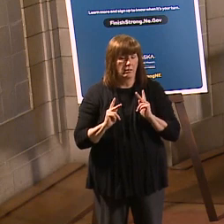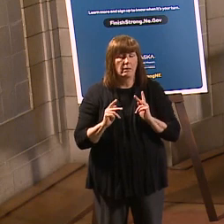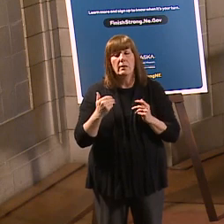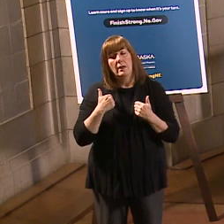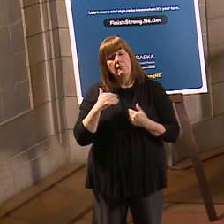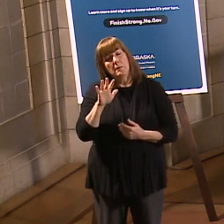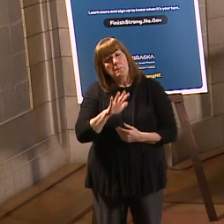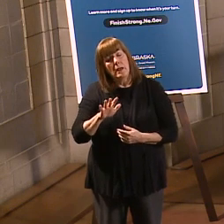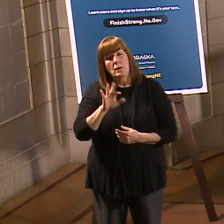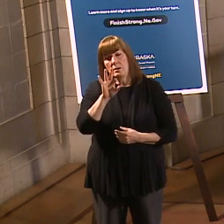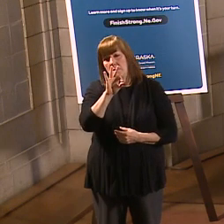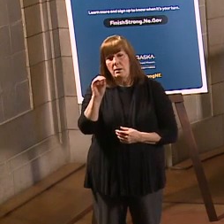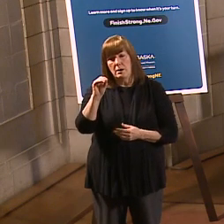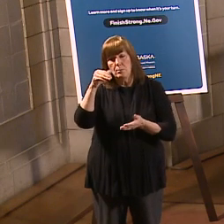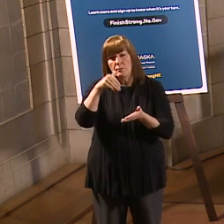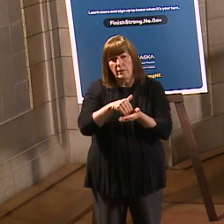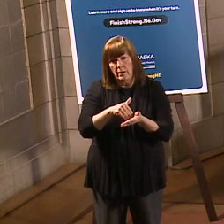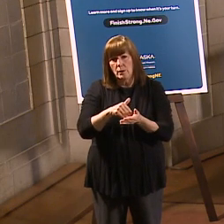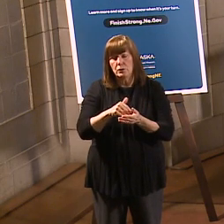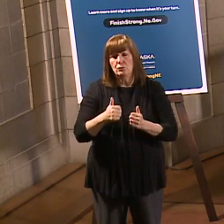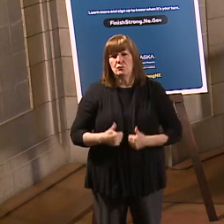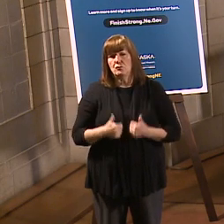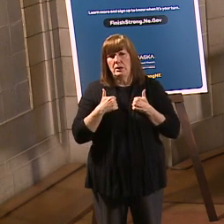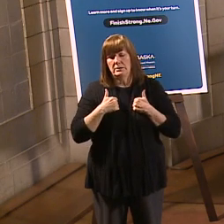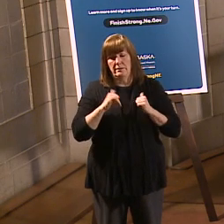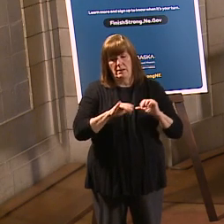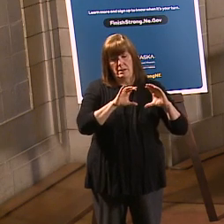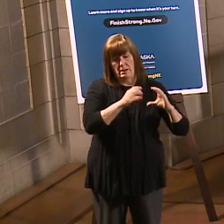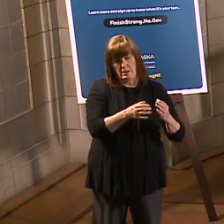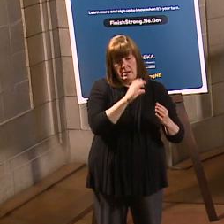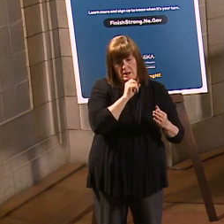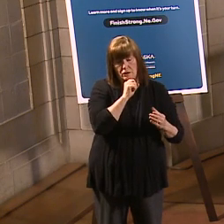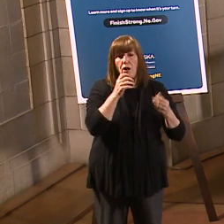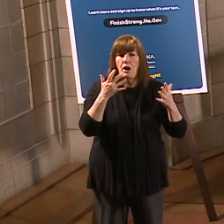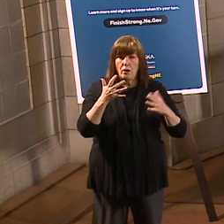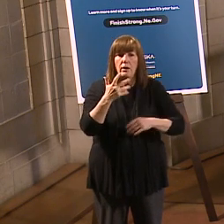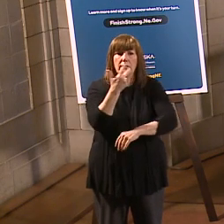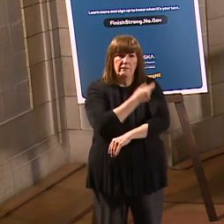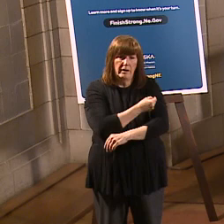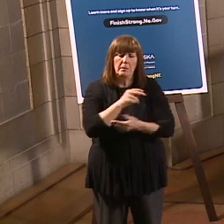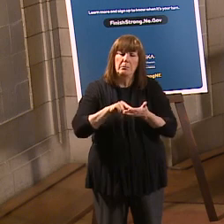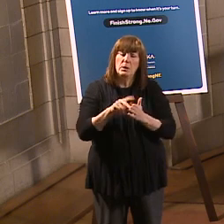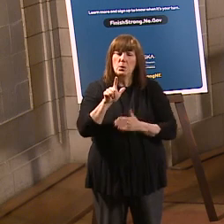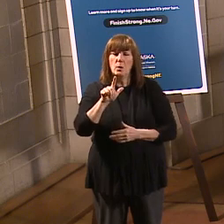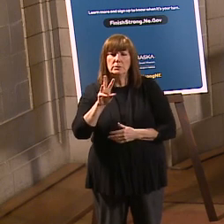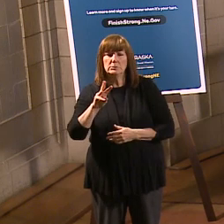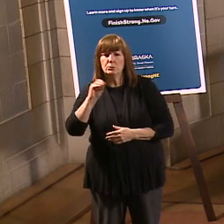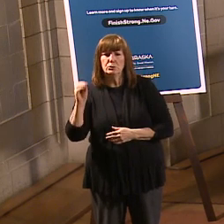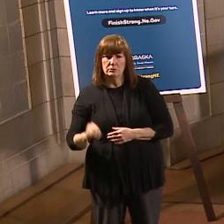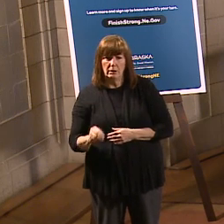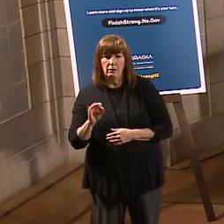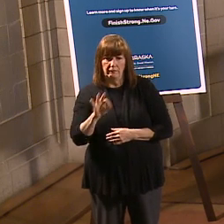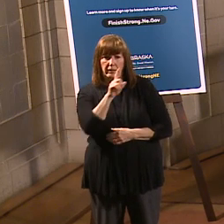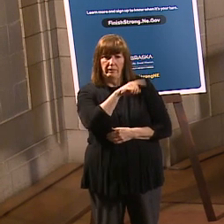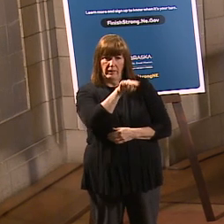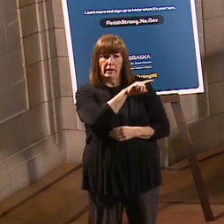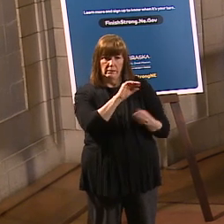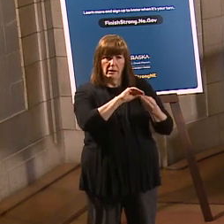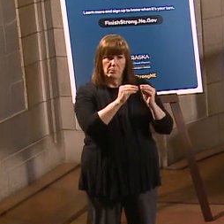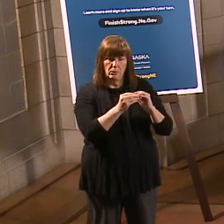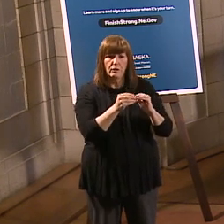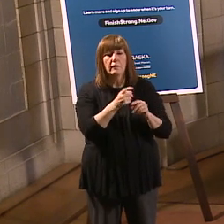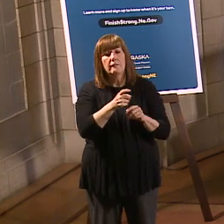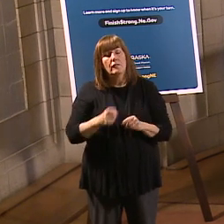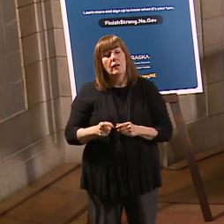we have about 90,000 residents in that age group already vaccinated, which is about 26%, and that's from the